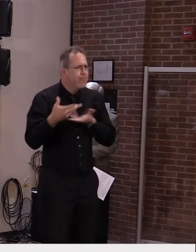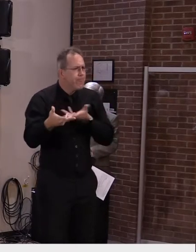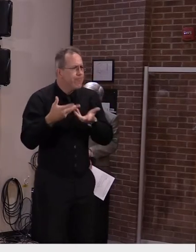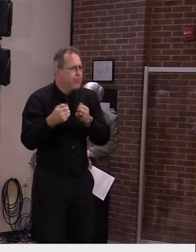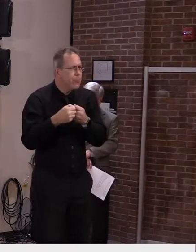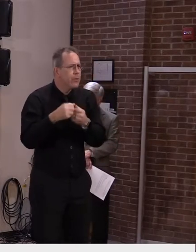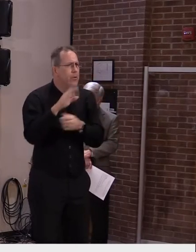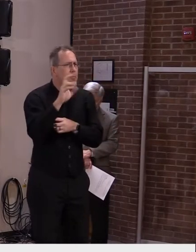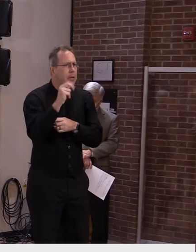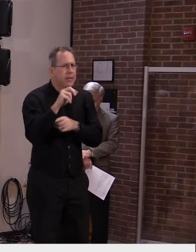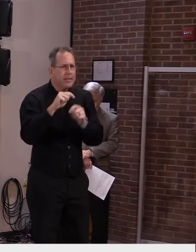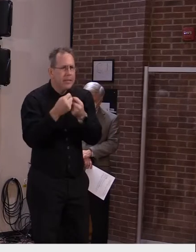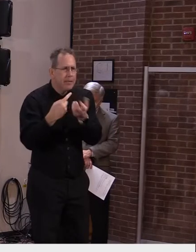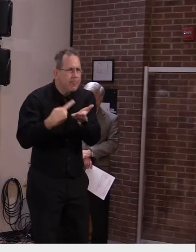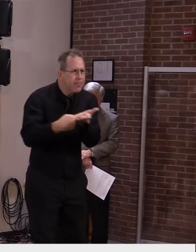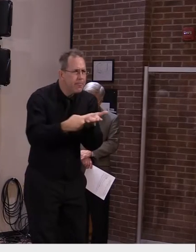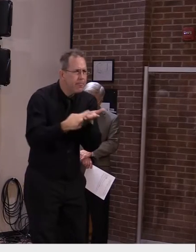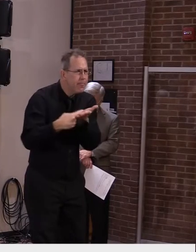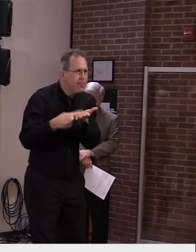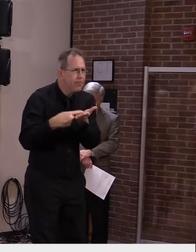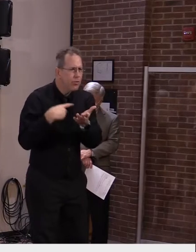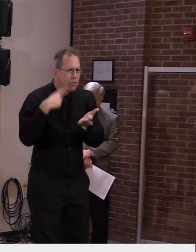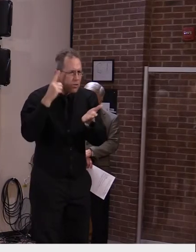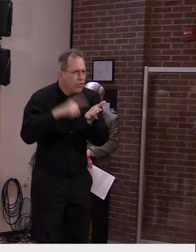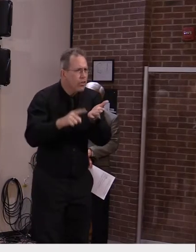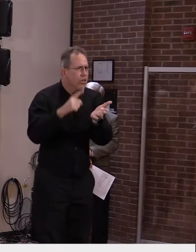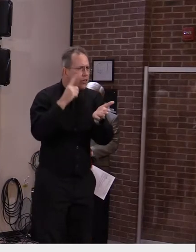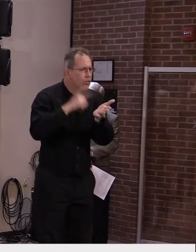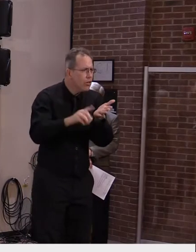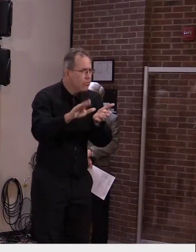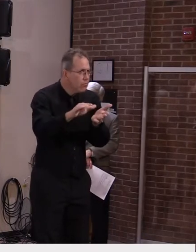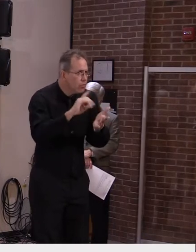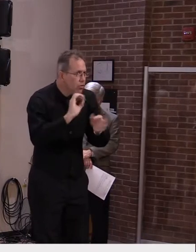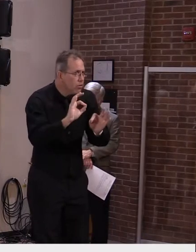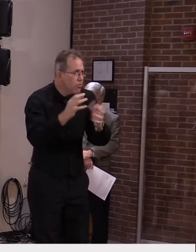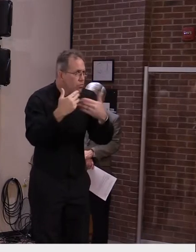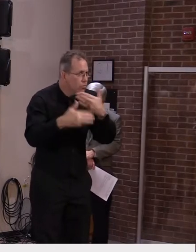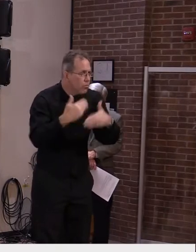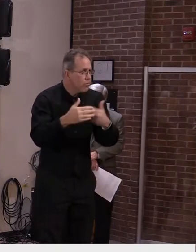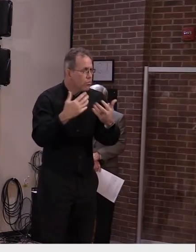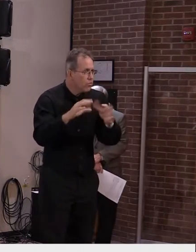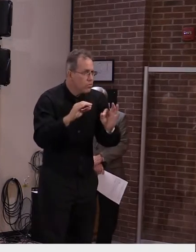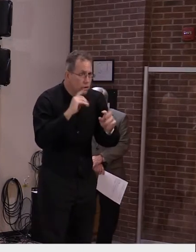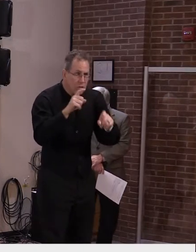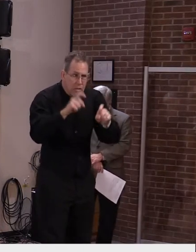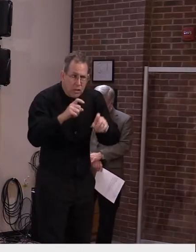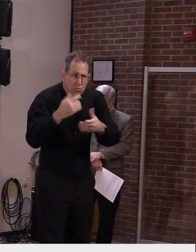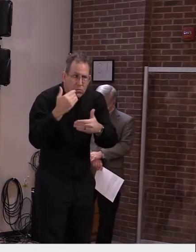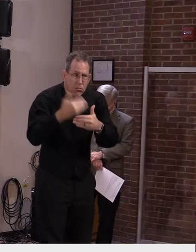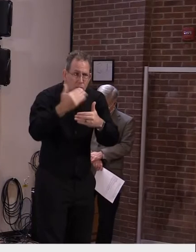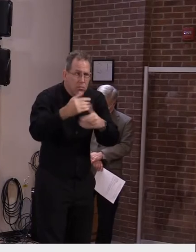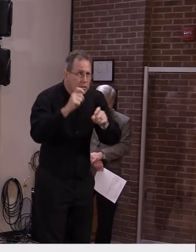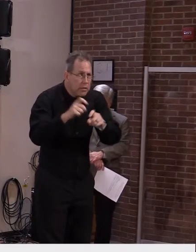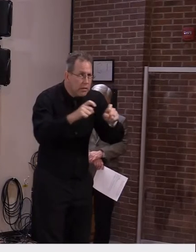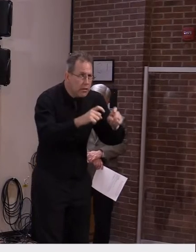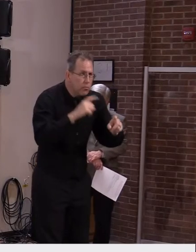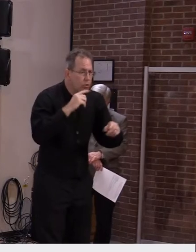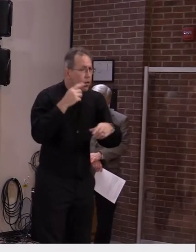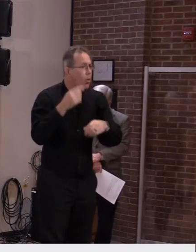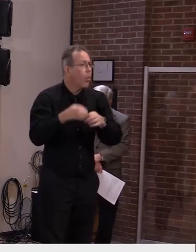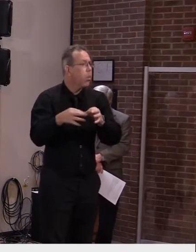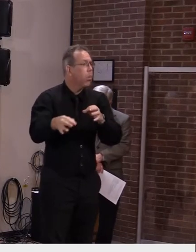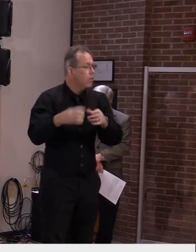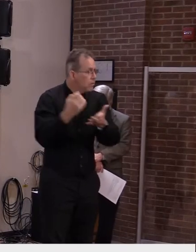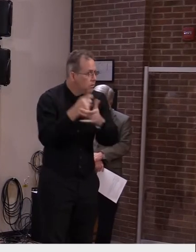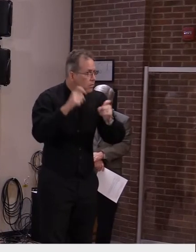facility just to make sure that the testing schedule that's appropriate is in place and everyone